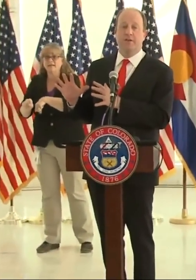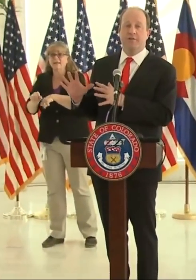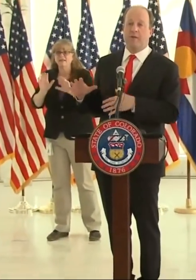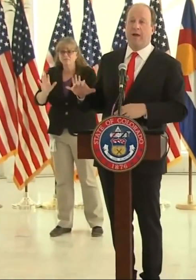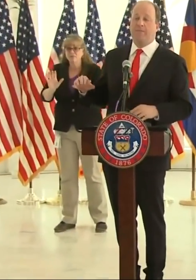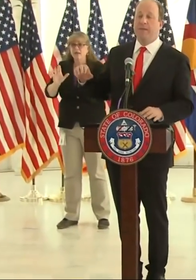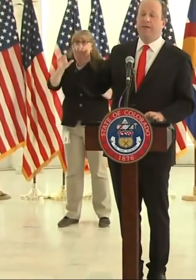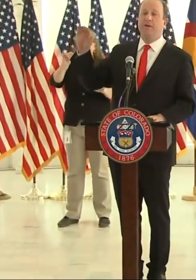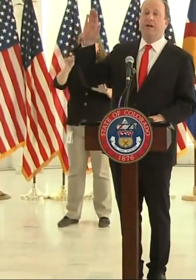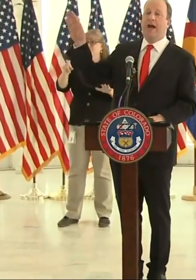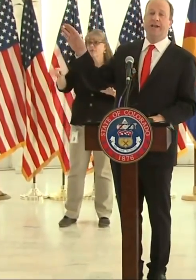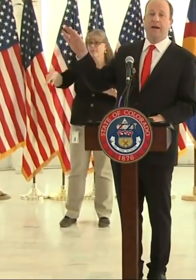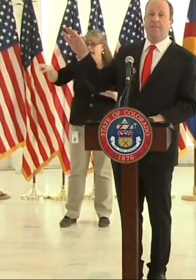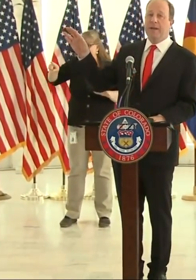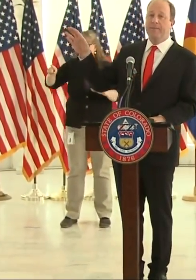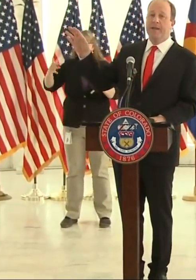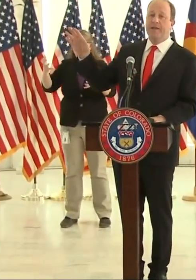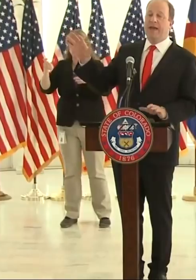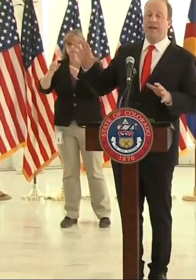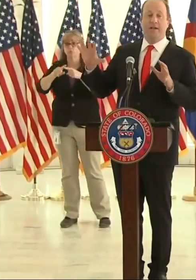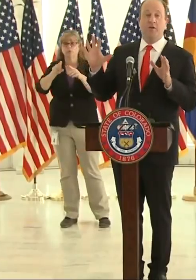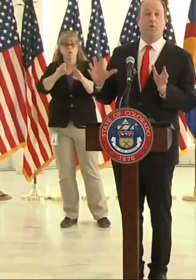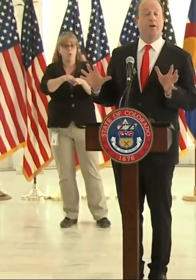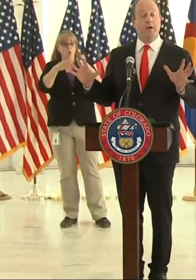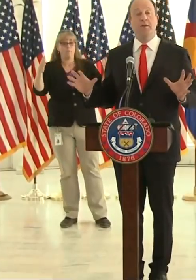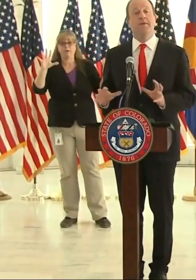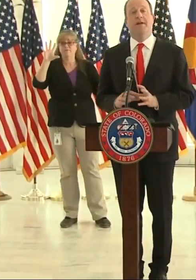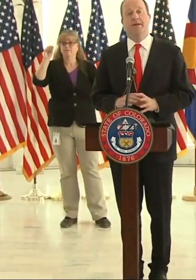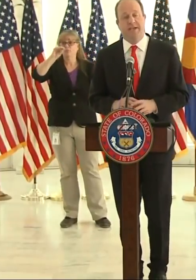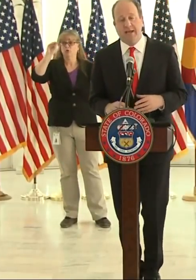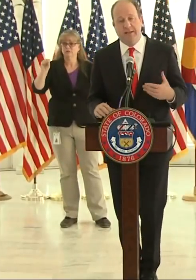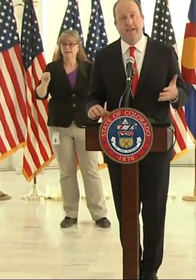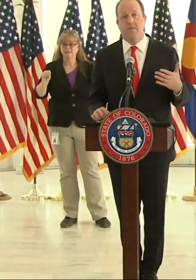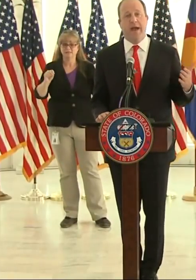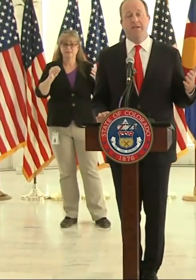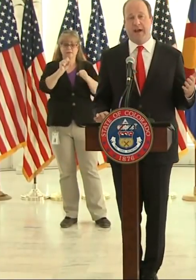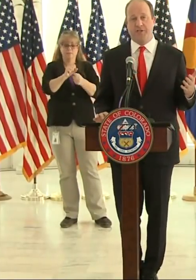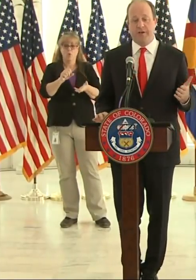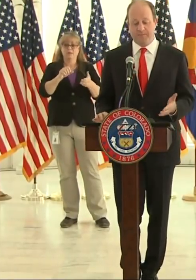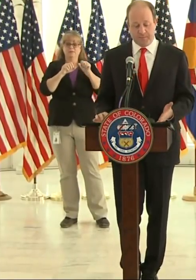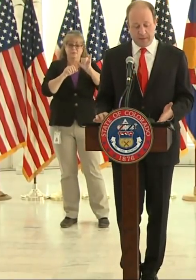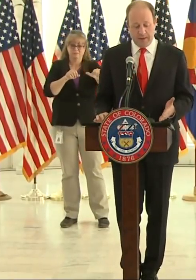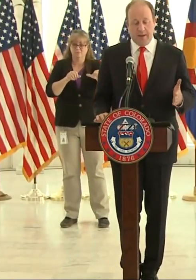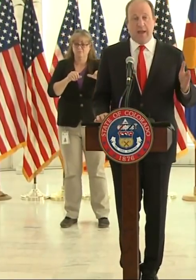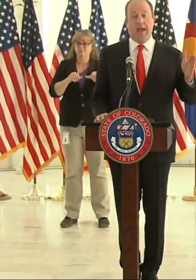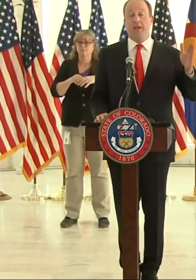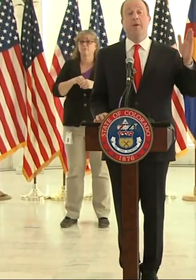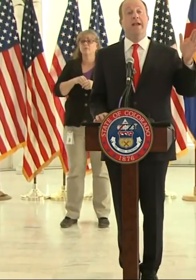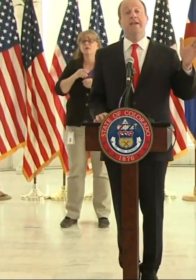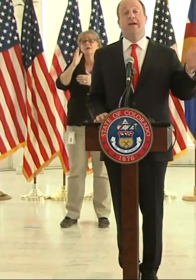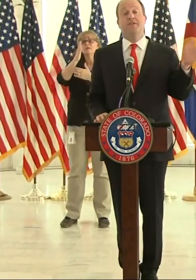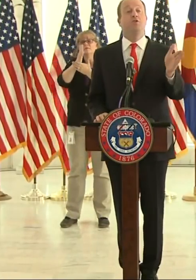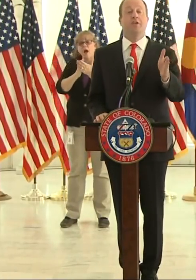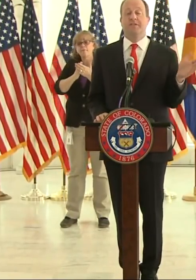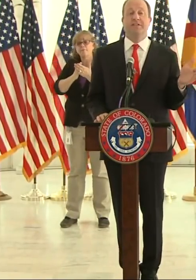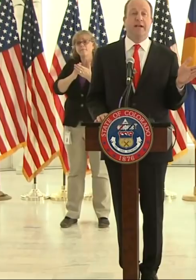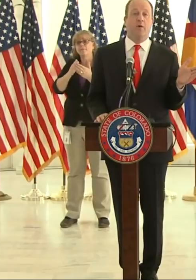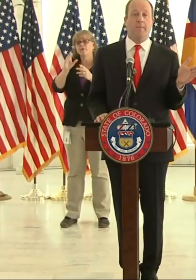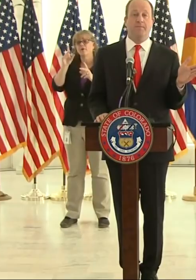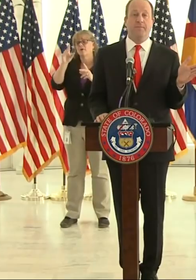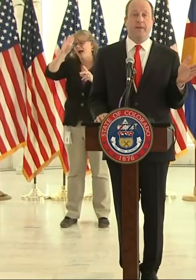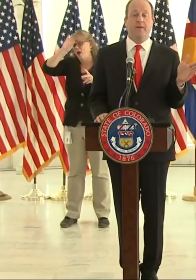ways that you can do that, right? If you're a kind of company that the work can only be done on site, let's say you're manufacturing, you might need to have 2